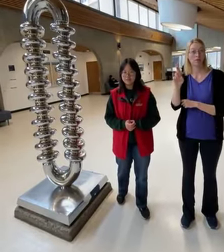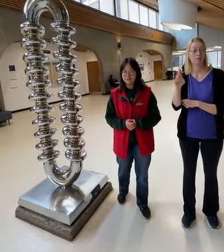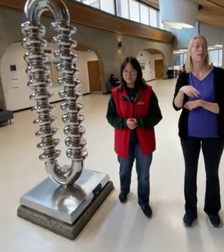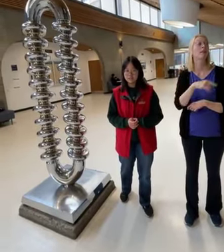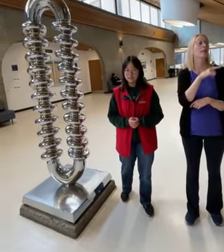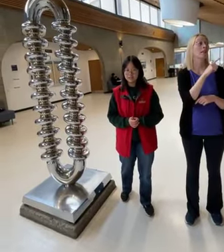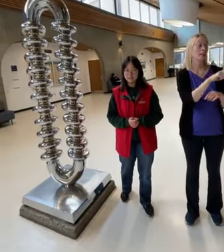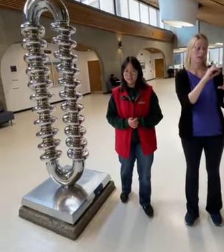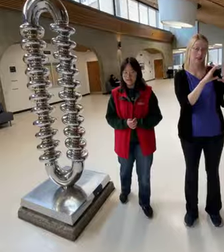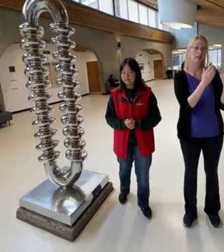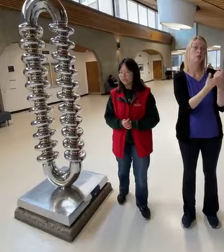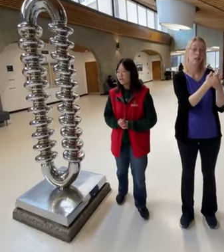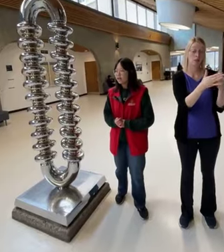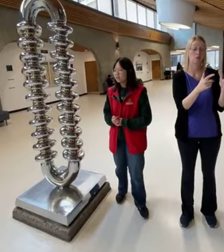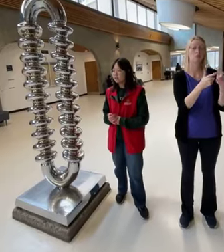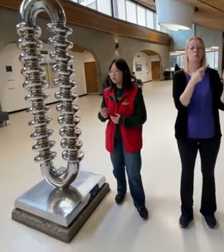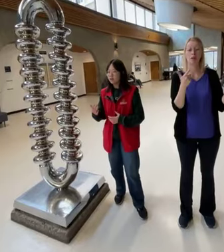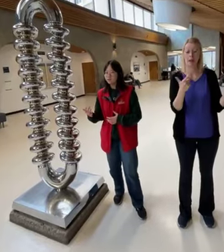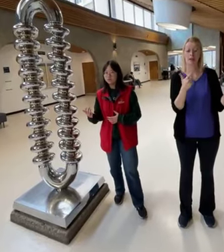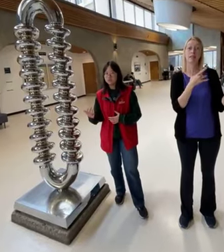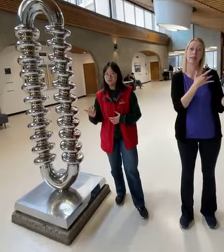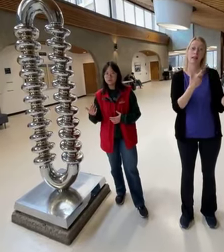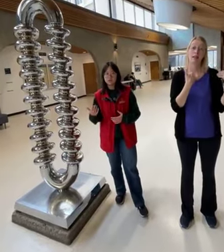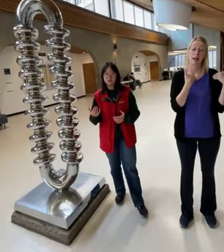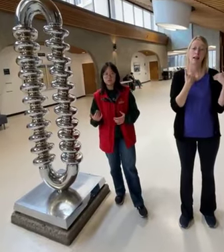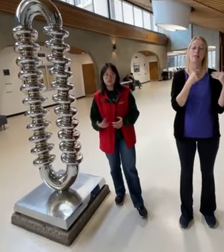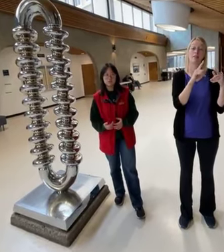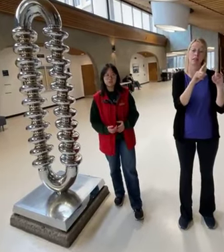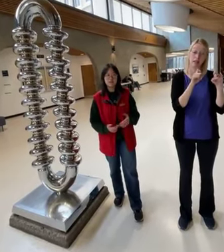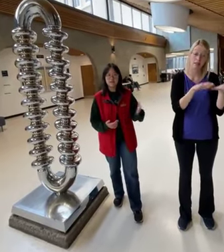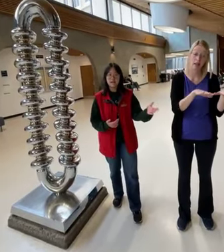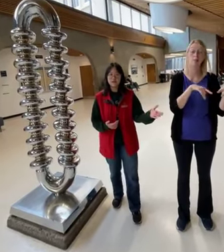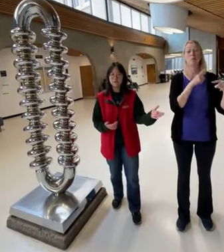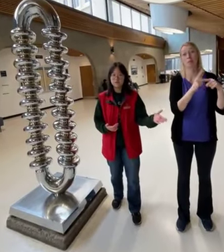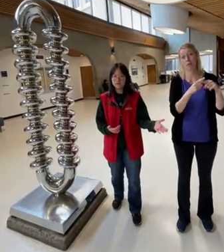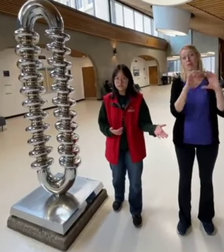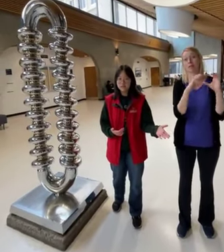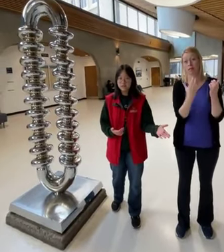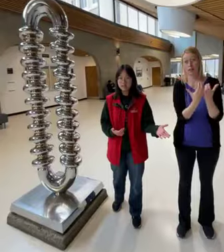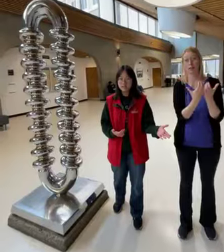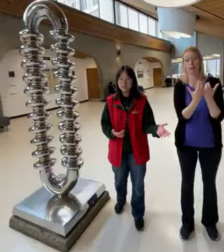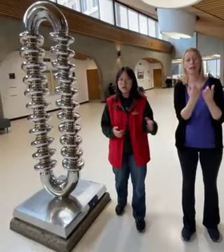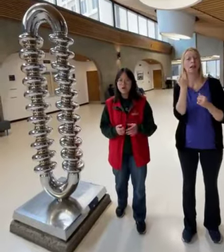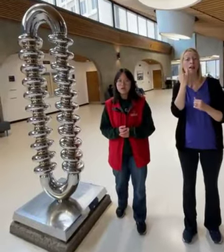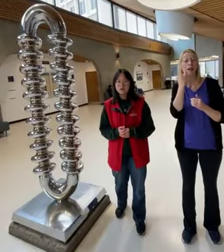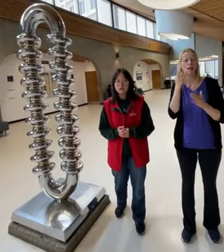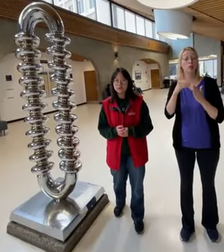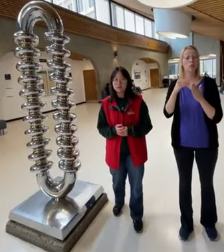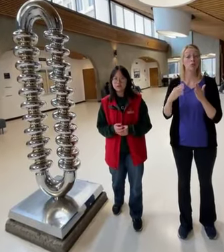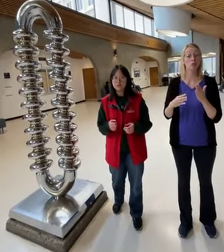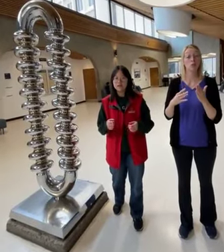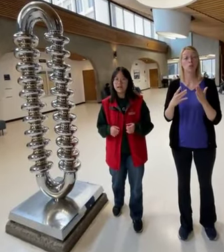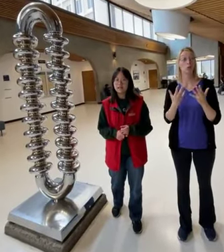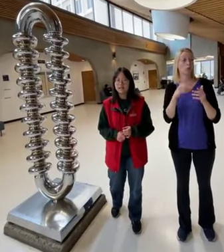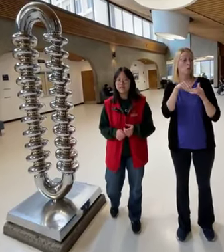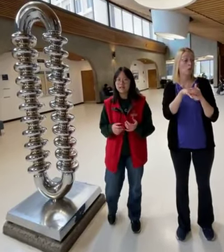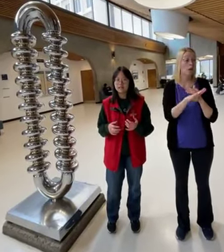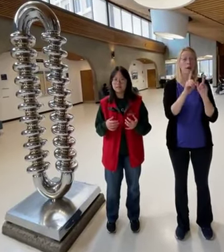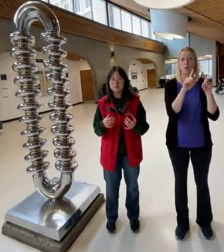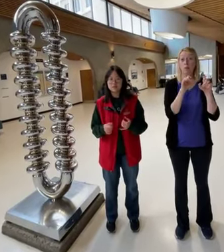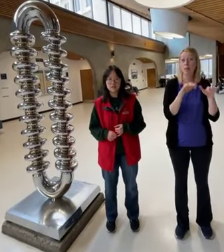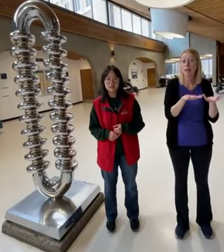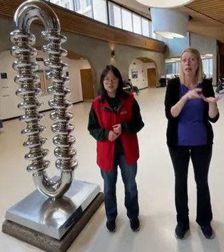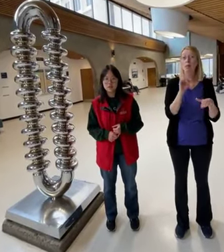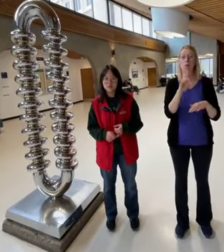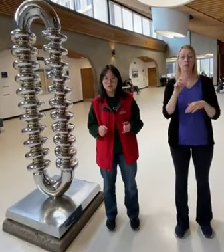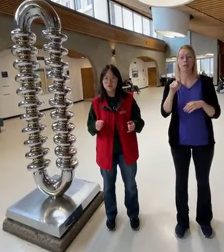host exams in addition to classes. So a lot of students, whether they're going into an exam in one of these classrooms, or if they're just going into anything they